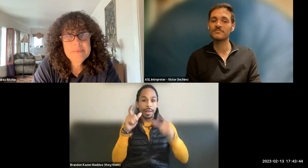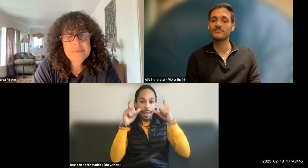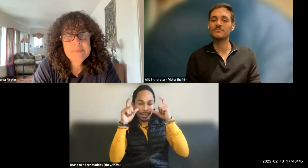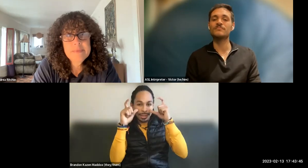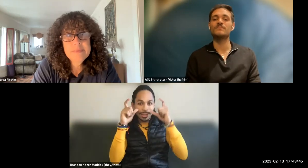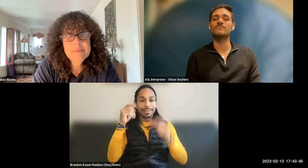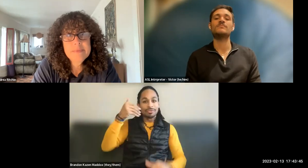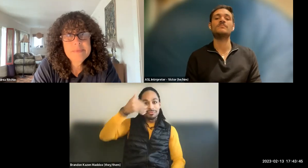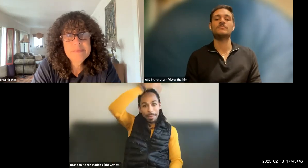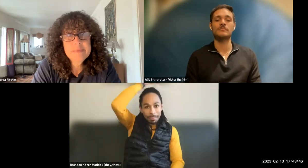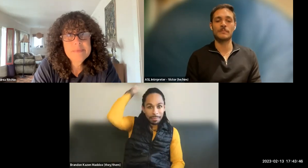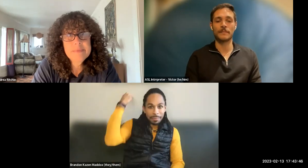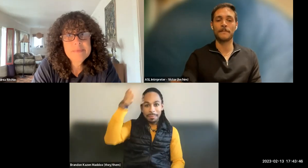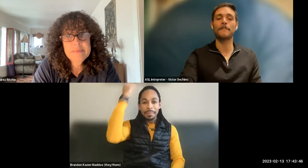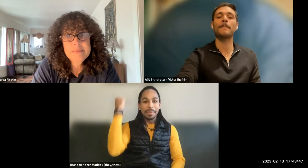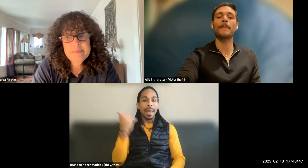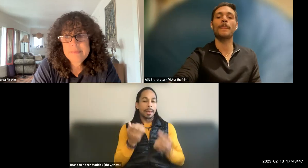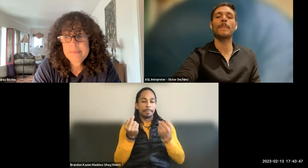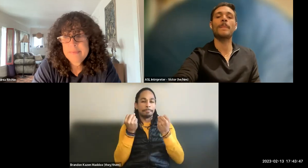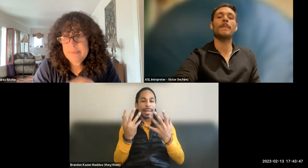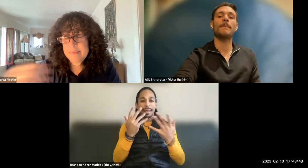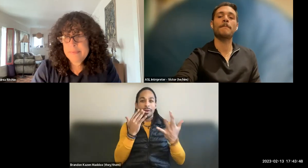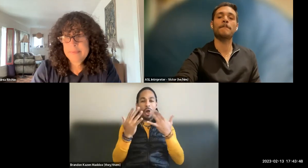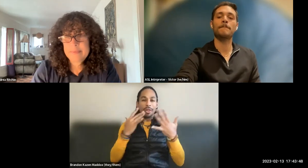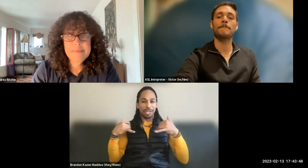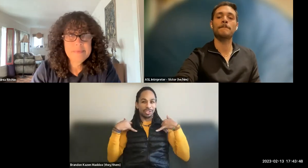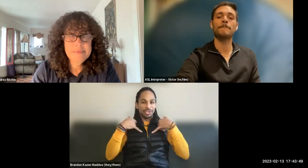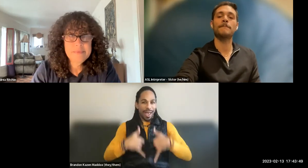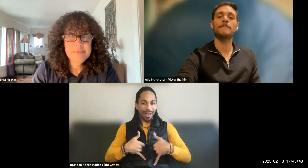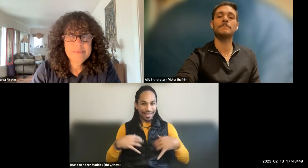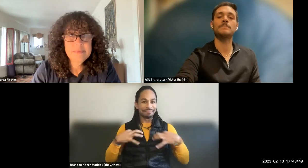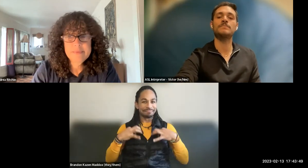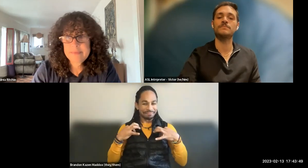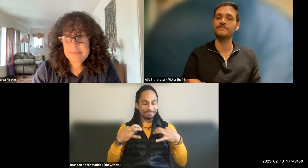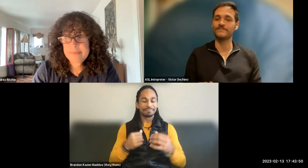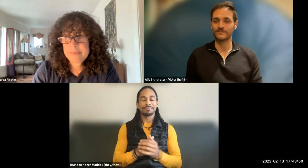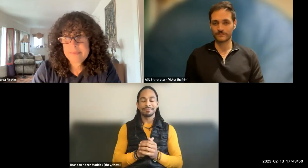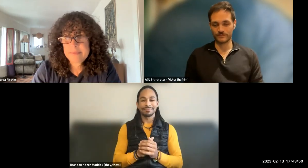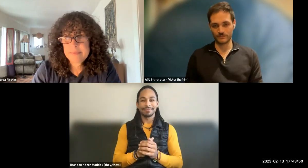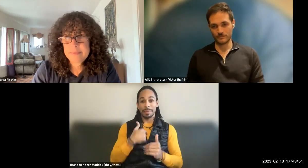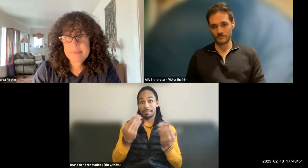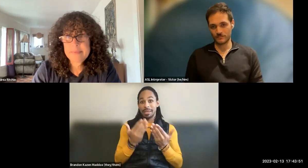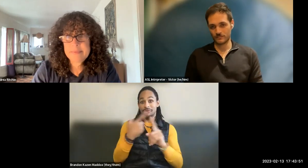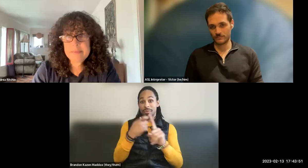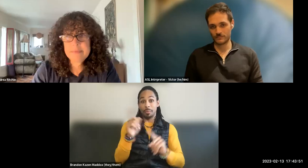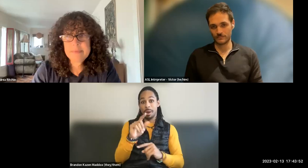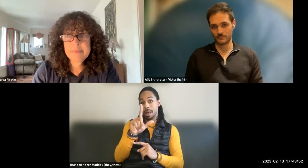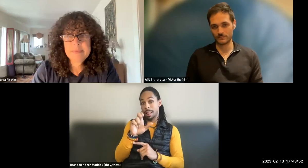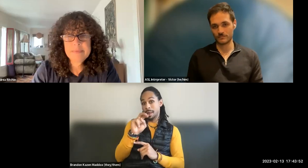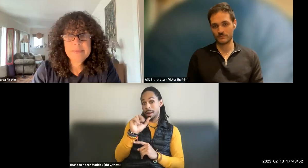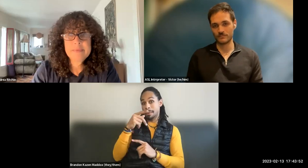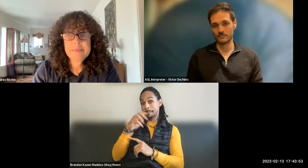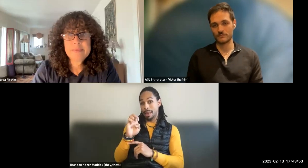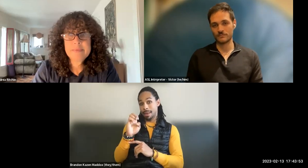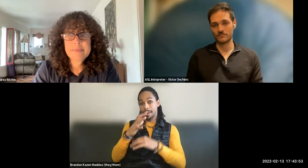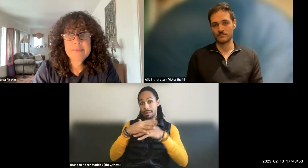wrap and a multicolored jacket. I am here from Lenape land